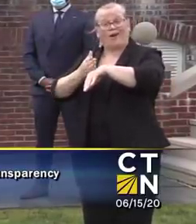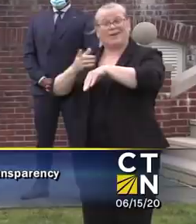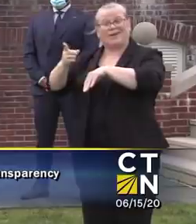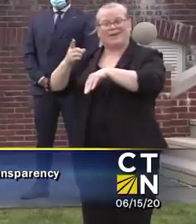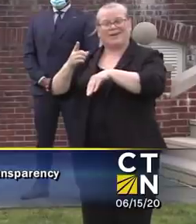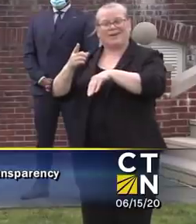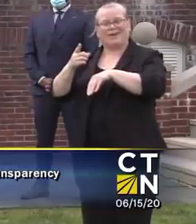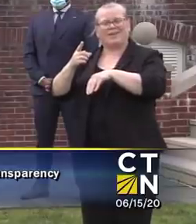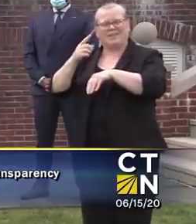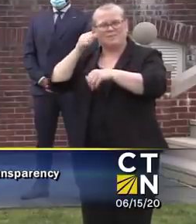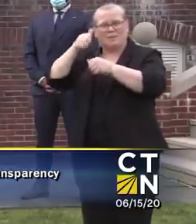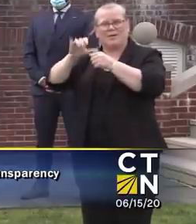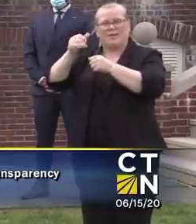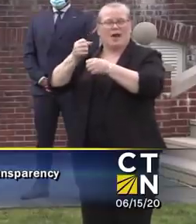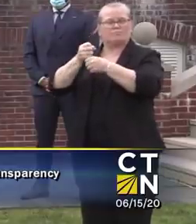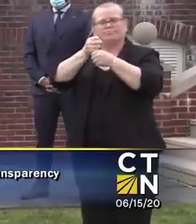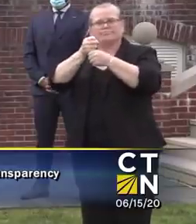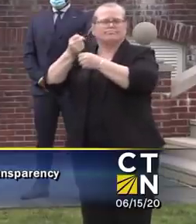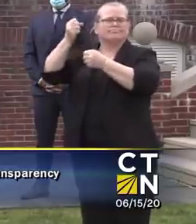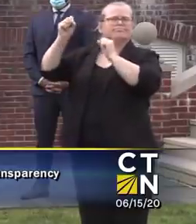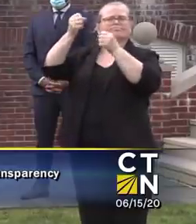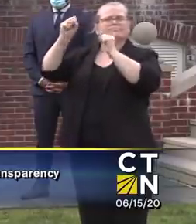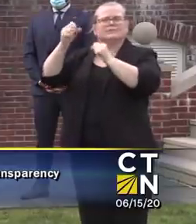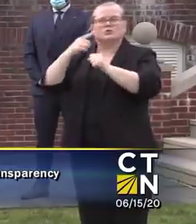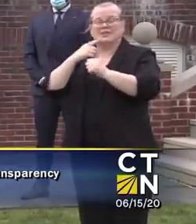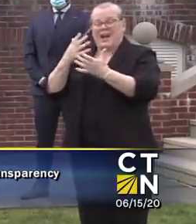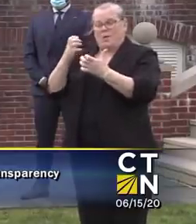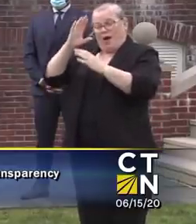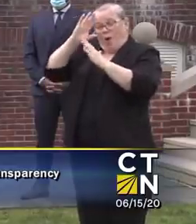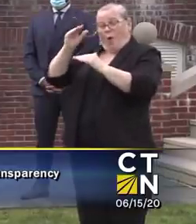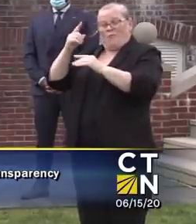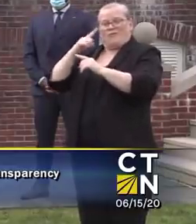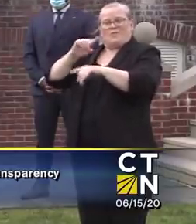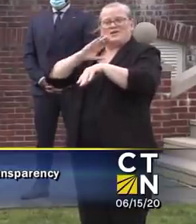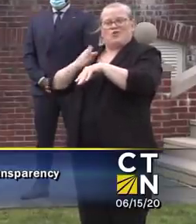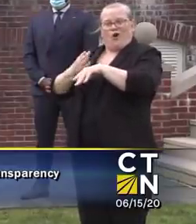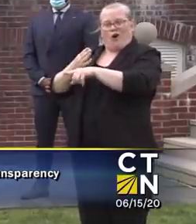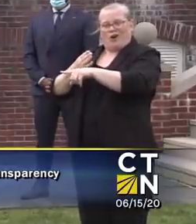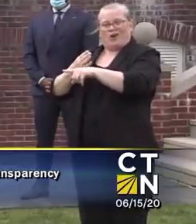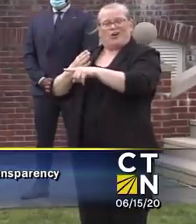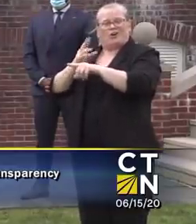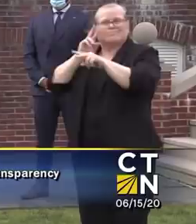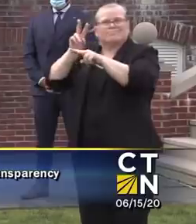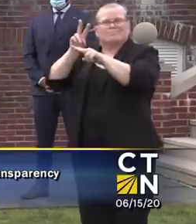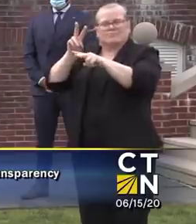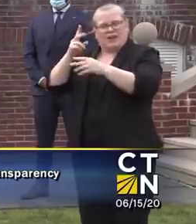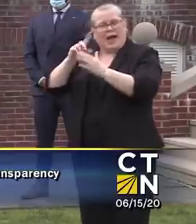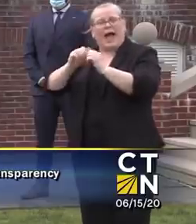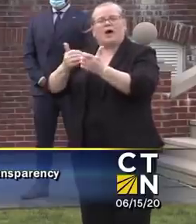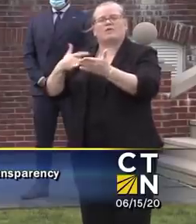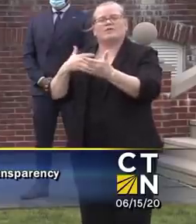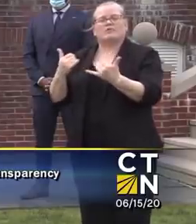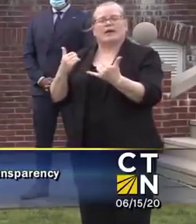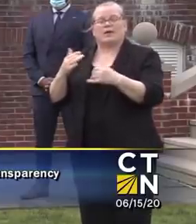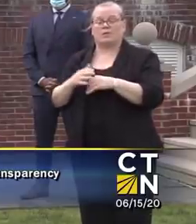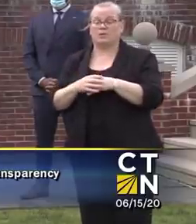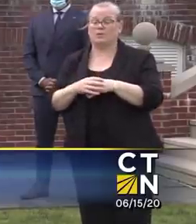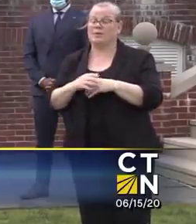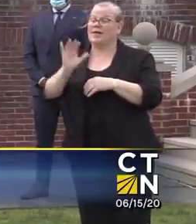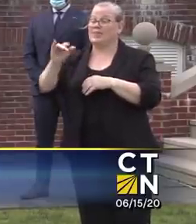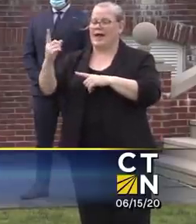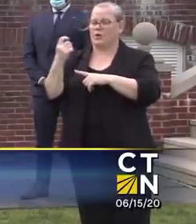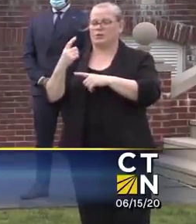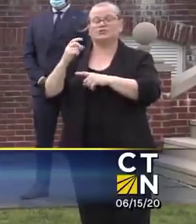hope the future is going to be? But what are you feeling right now? That's a loaded question because some days it depends. I'm still very